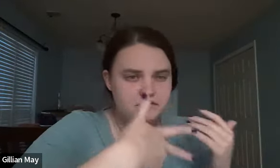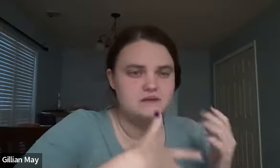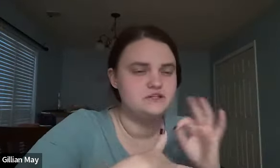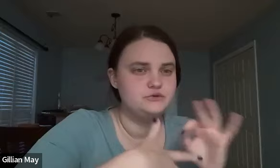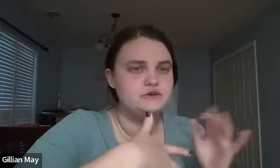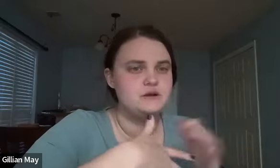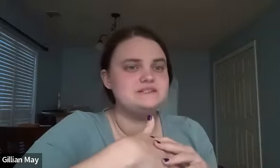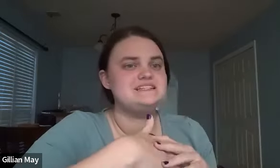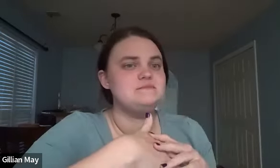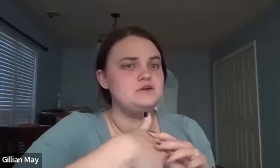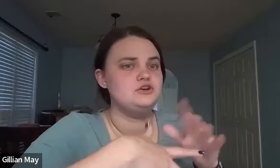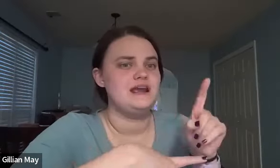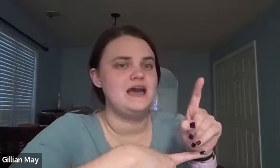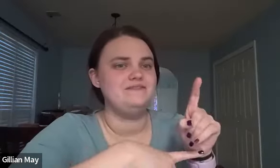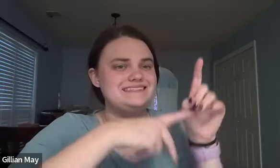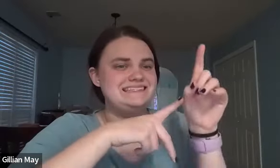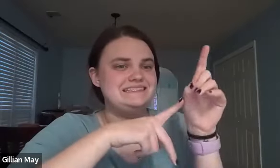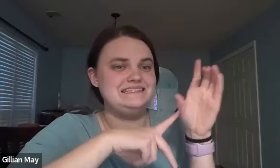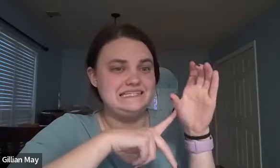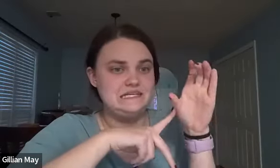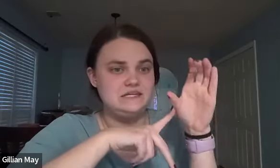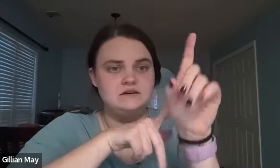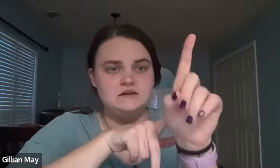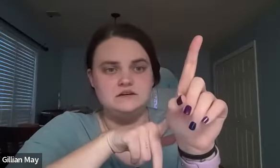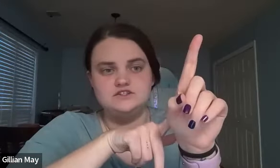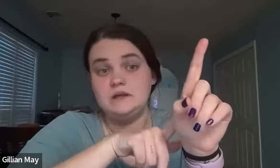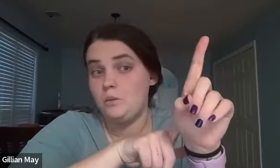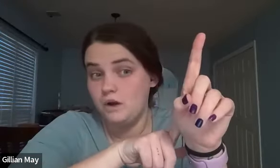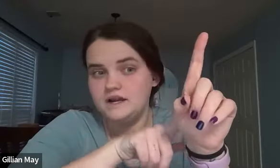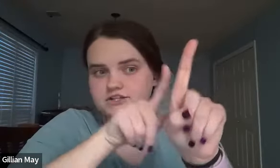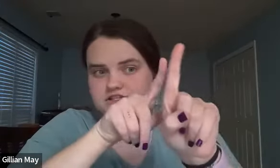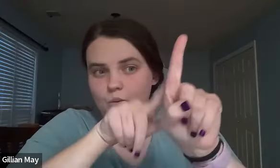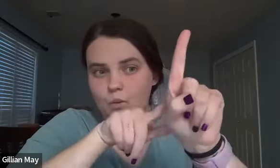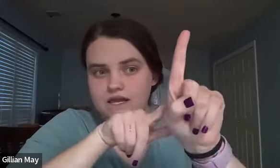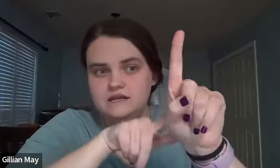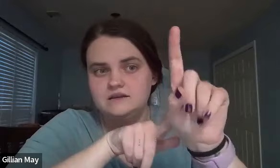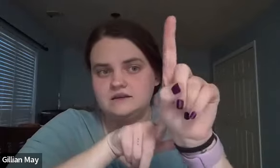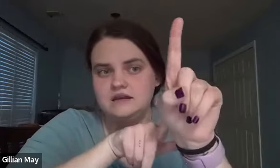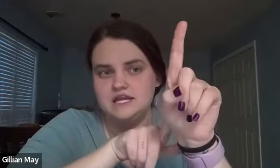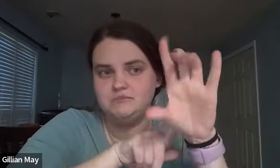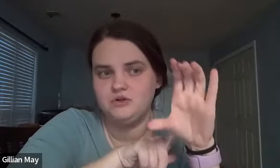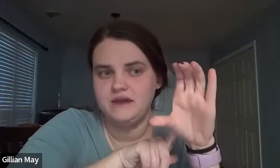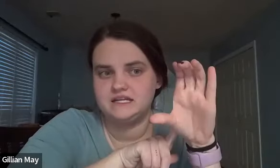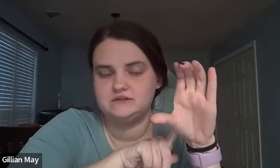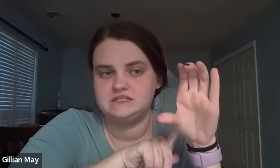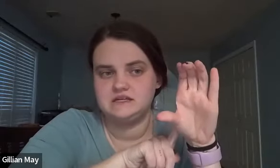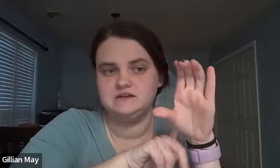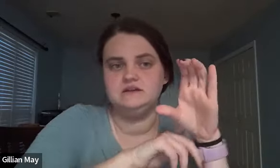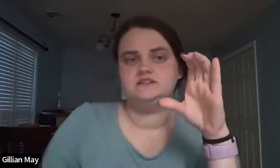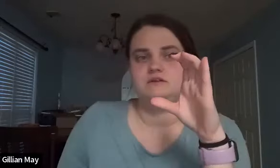kind of been doing with our numbers, except now you're going to add this C. So like 100 is a 1, and you pull it back into a C. So like I'm